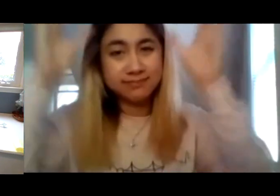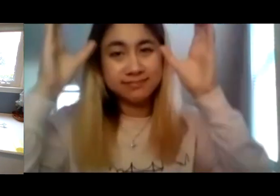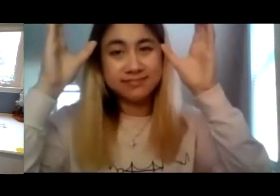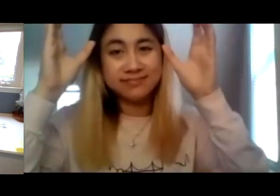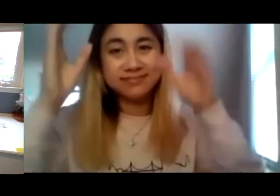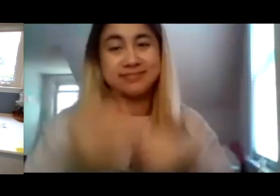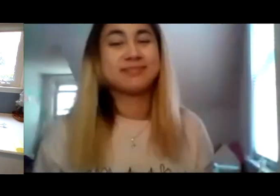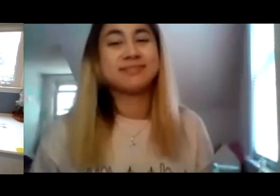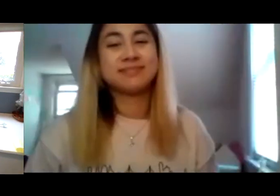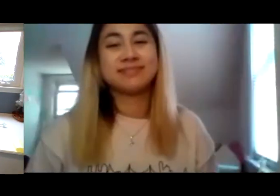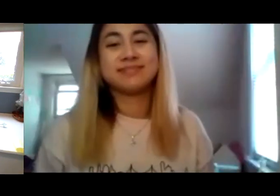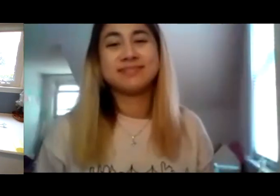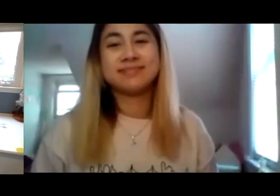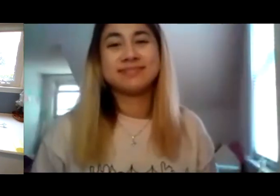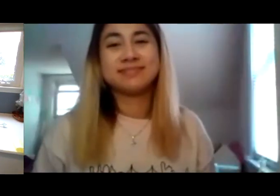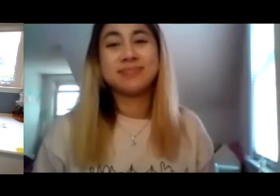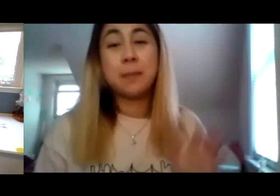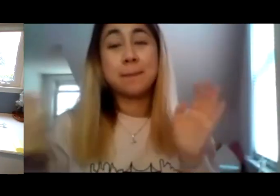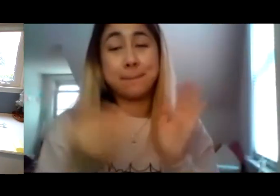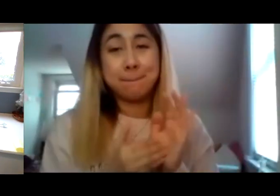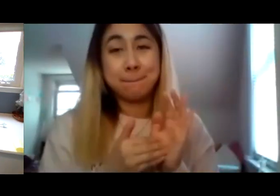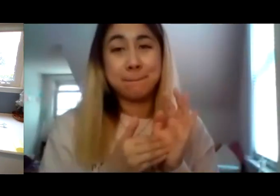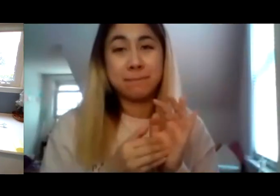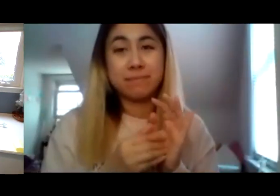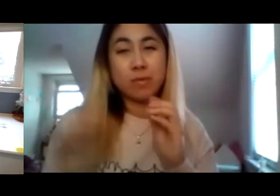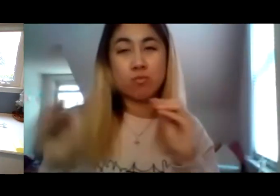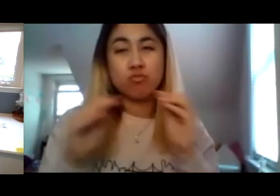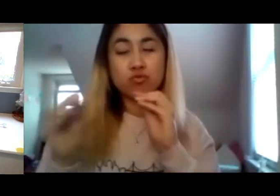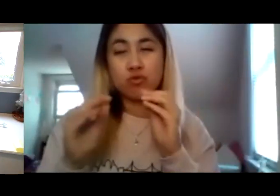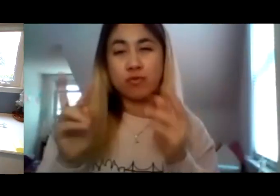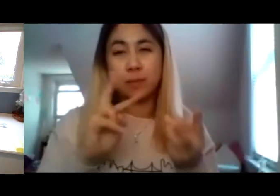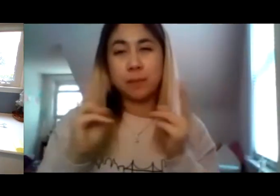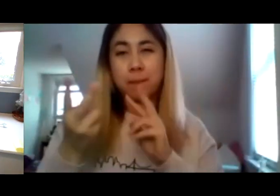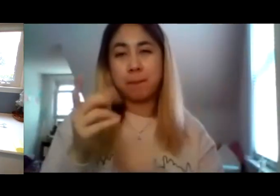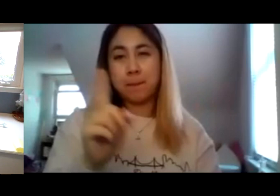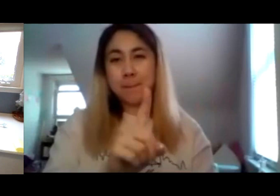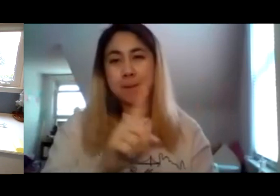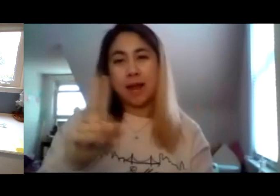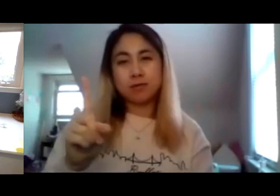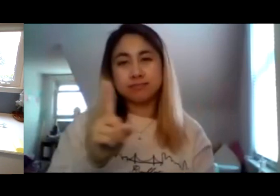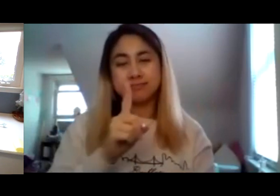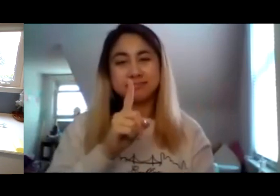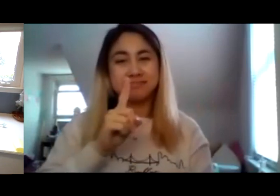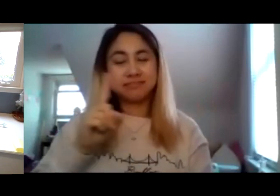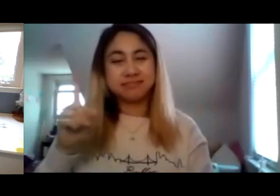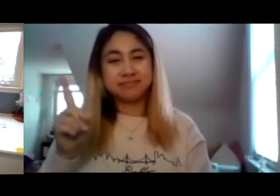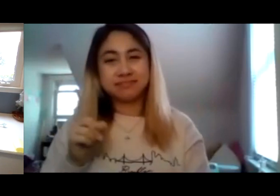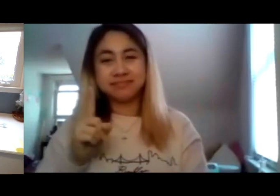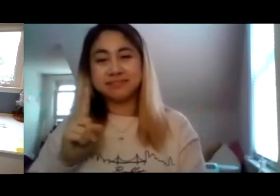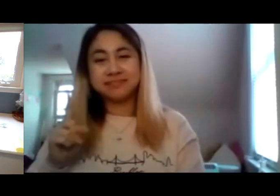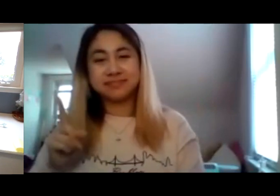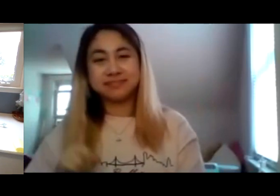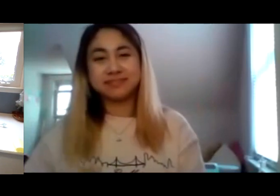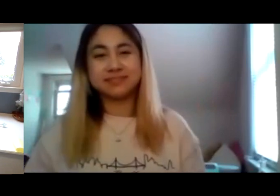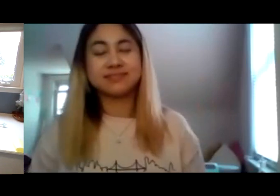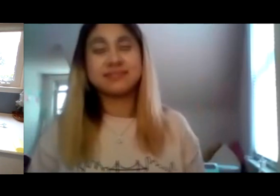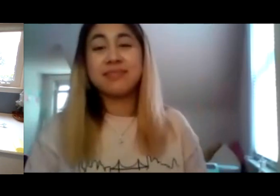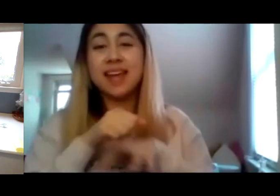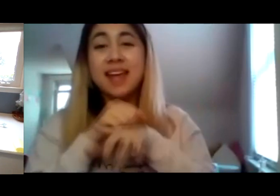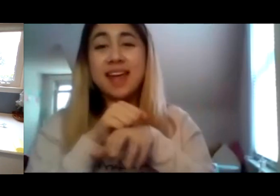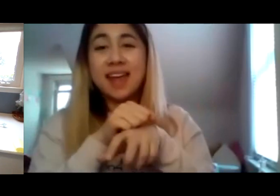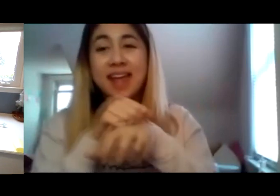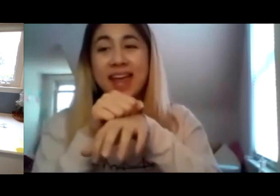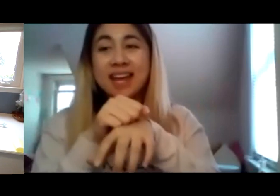Pick up our last piece, and again, in reverse, backwards. Right, so our ant